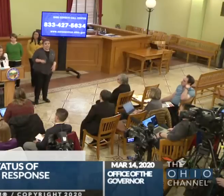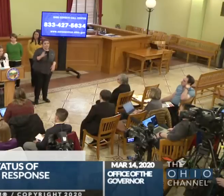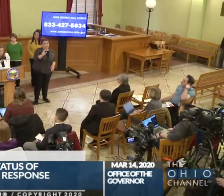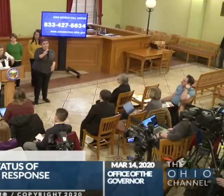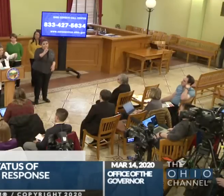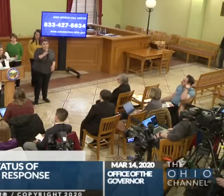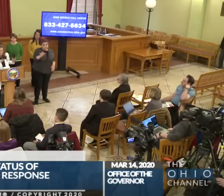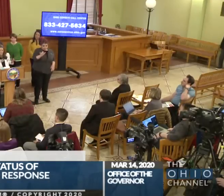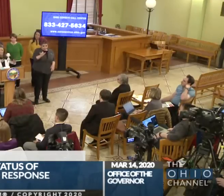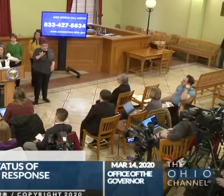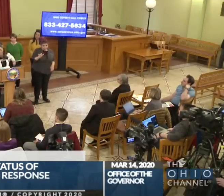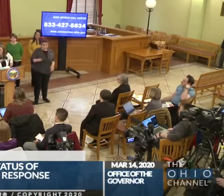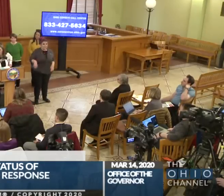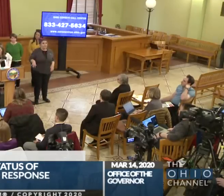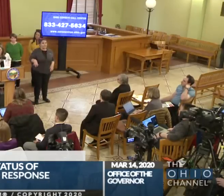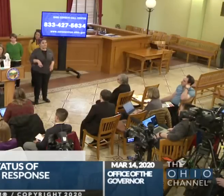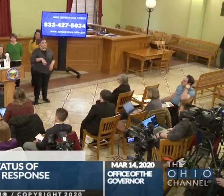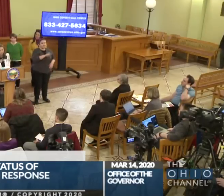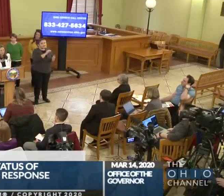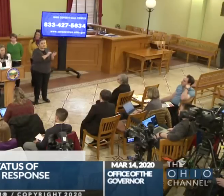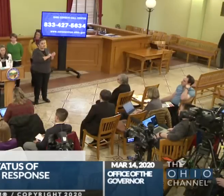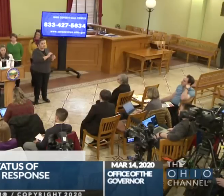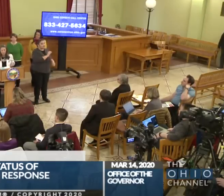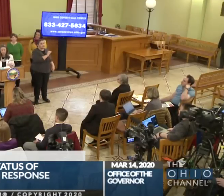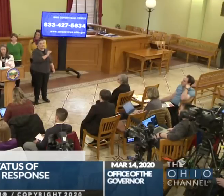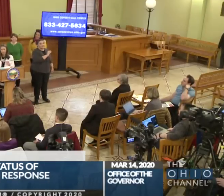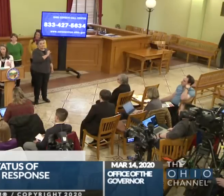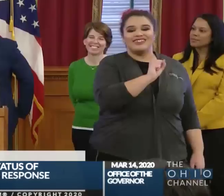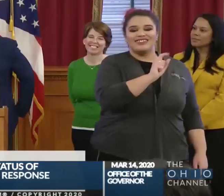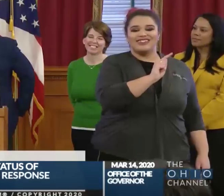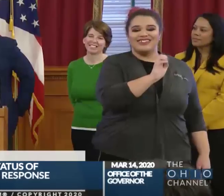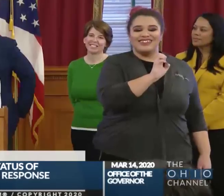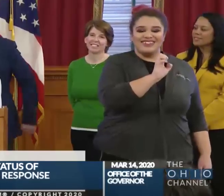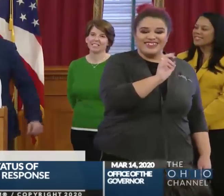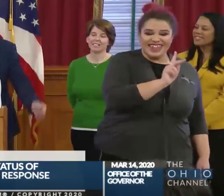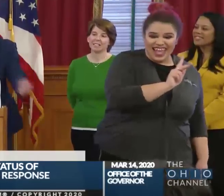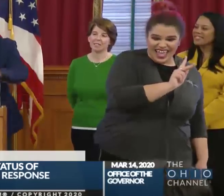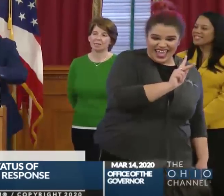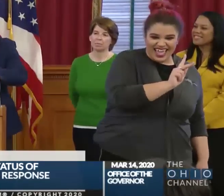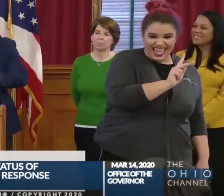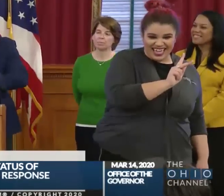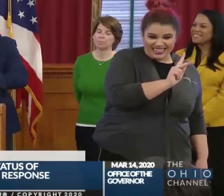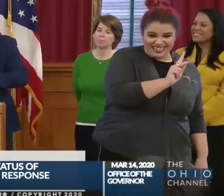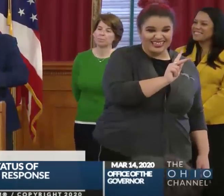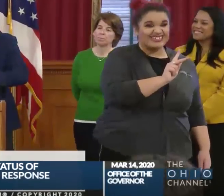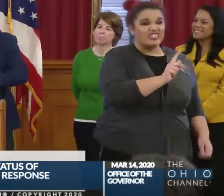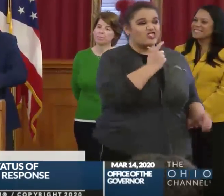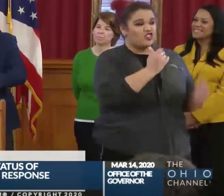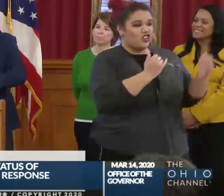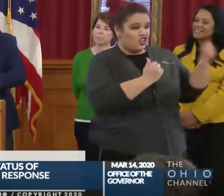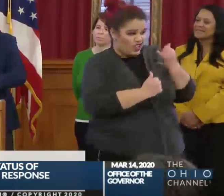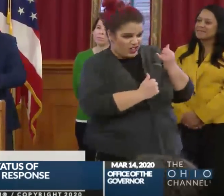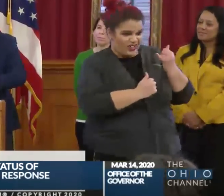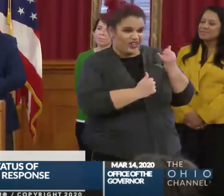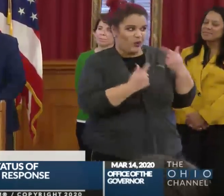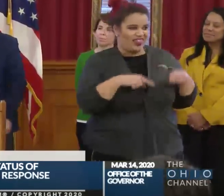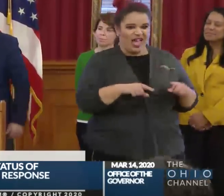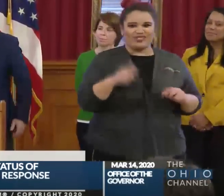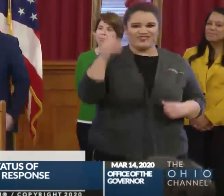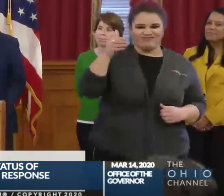called, Dr. Stack just called me while we were up here. We're called SHOWs, State Health Officers,